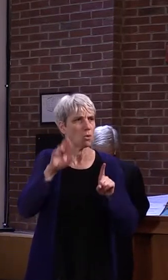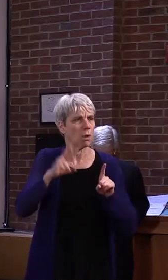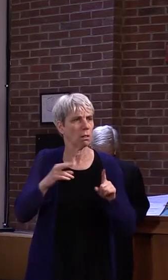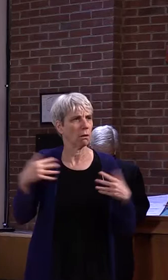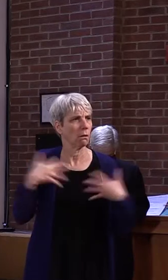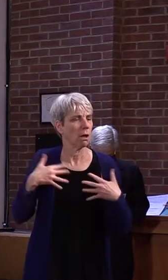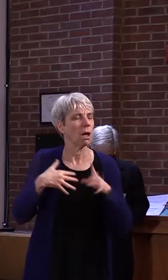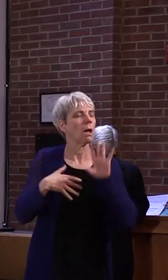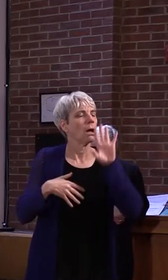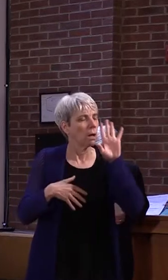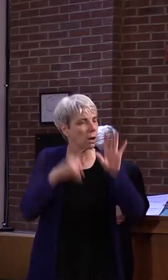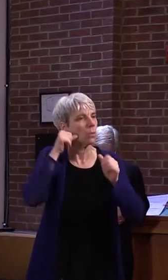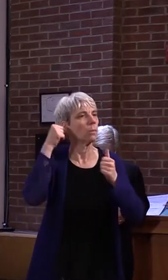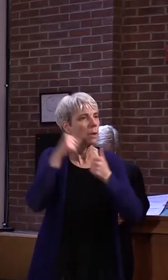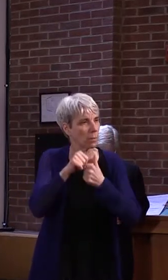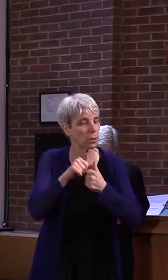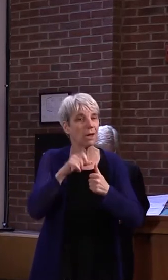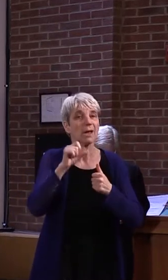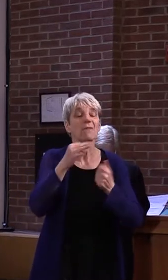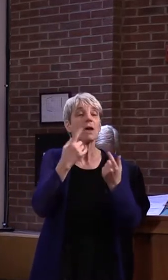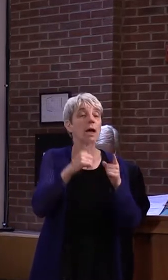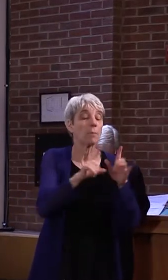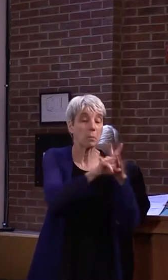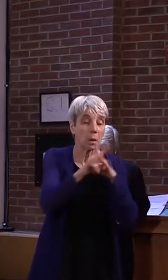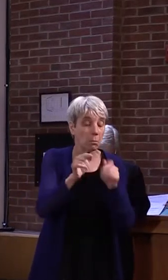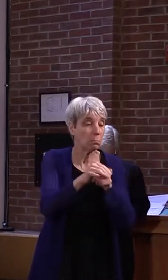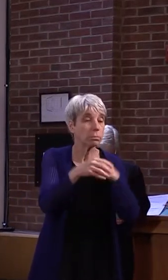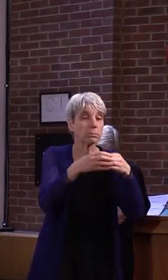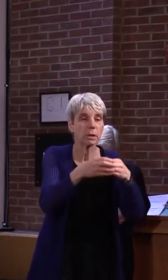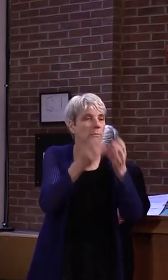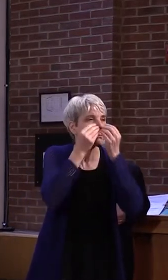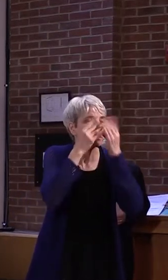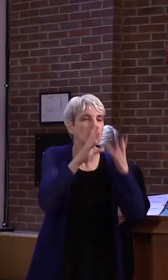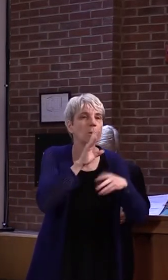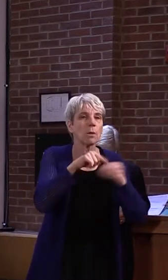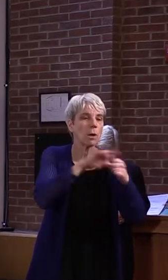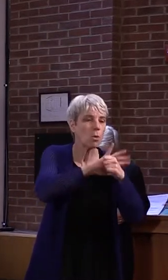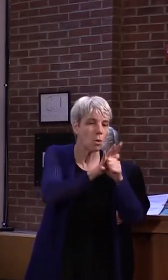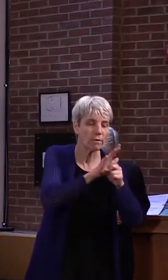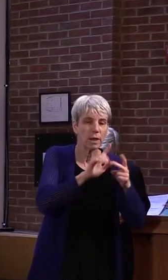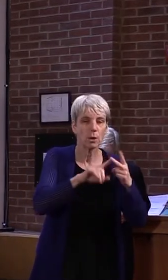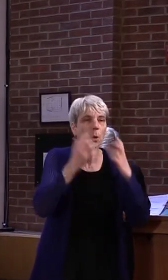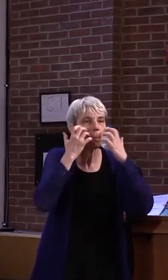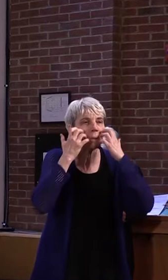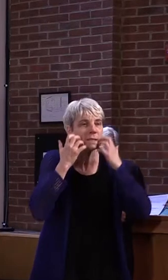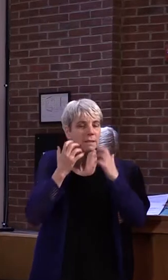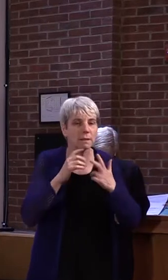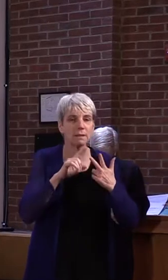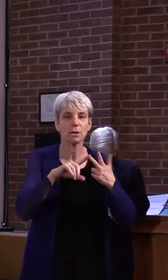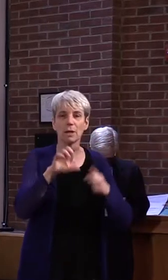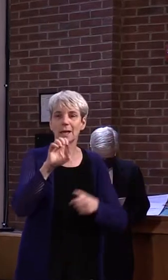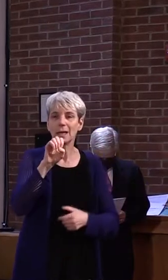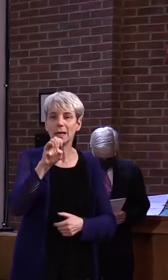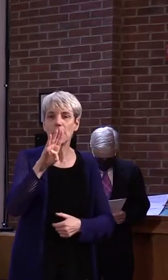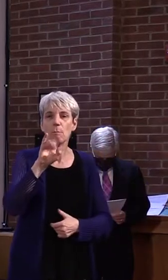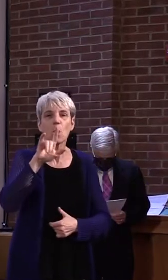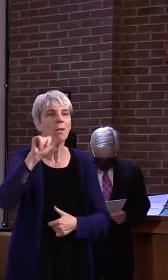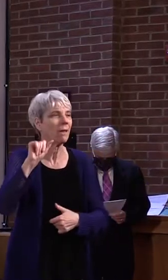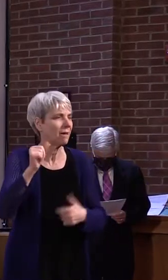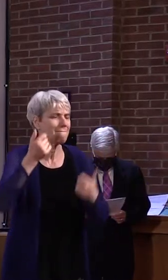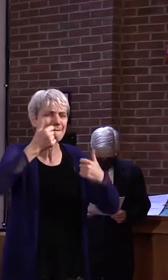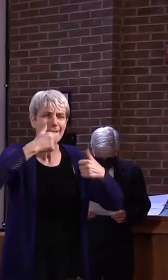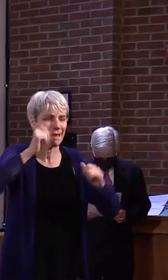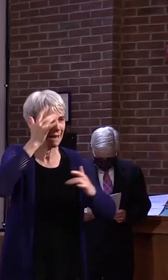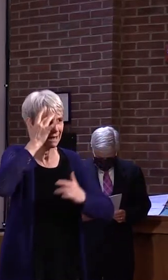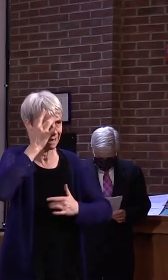contain outbreaks, whether we're talking measles, Ebola, COVID-19, this is what we do. We have systems